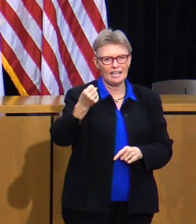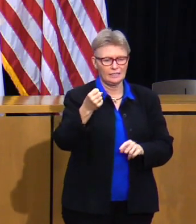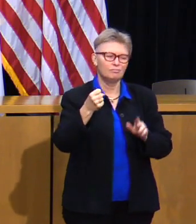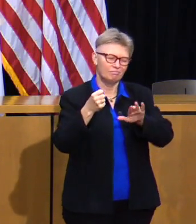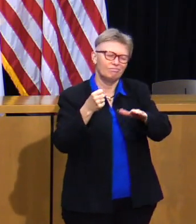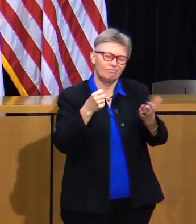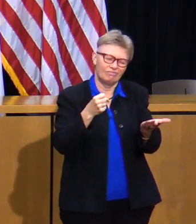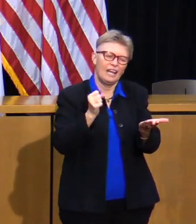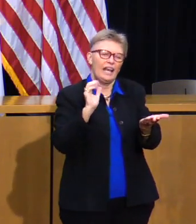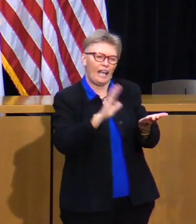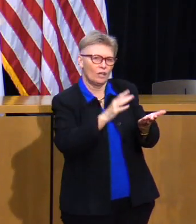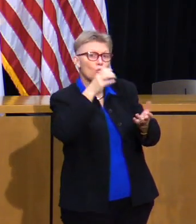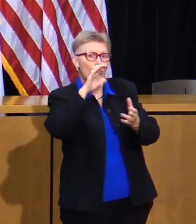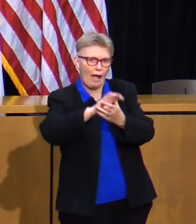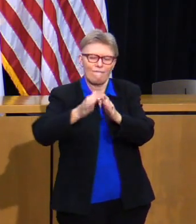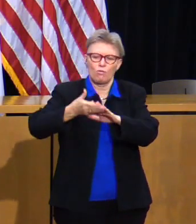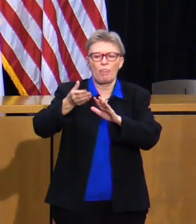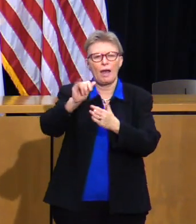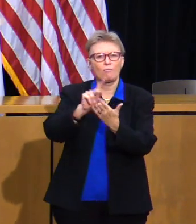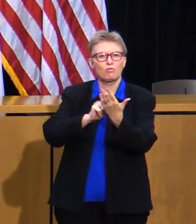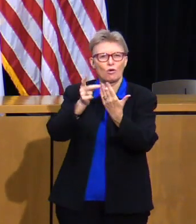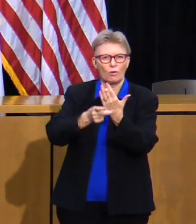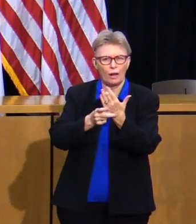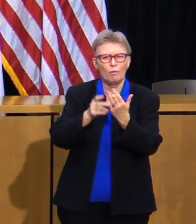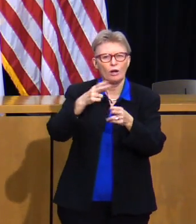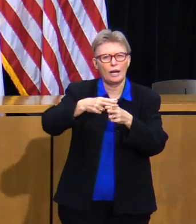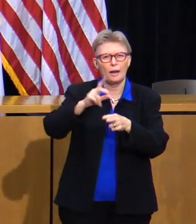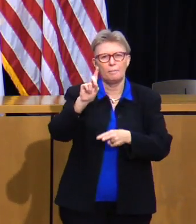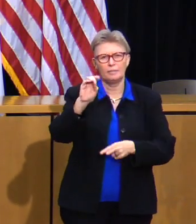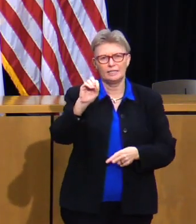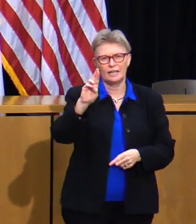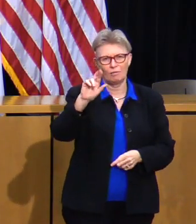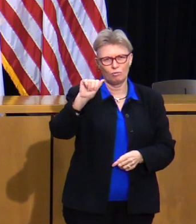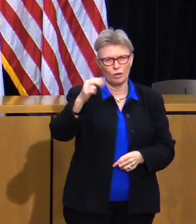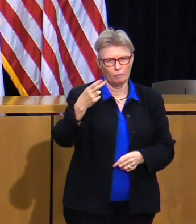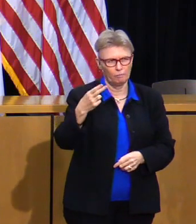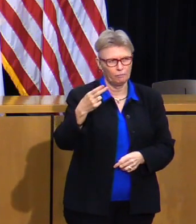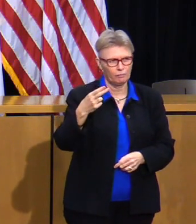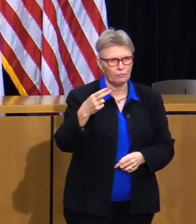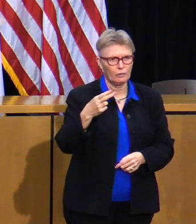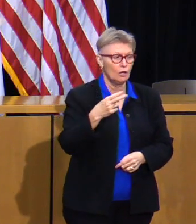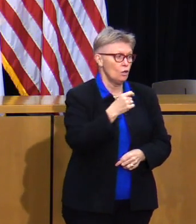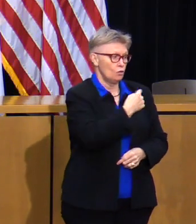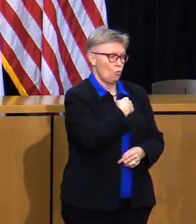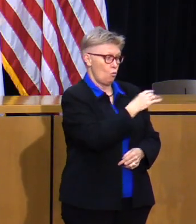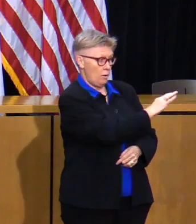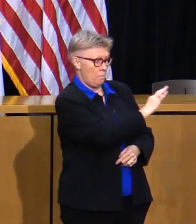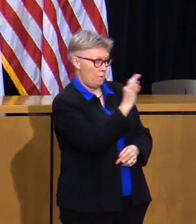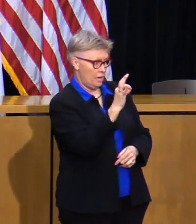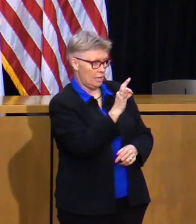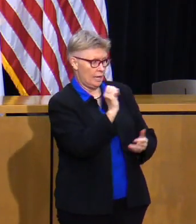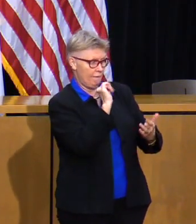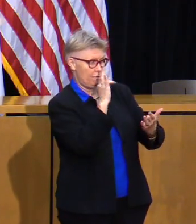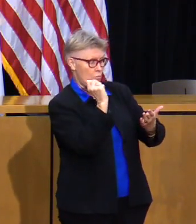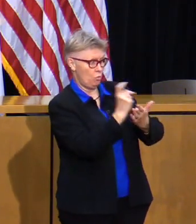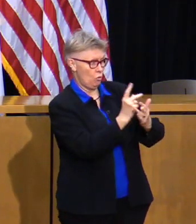Ramirez. If confirmed by the Governor's Council, she'll be the first Latina to serve on the Massachusetts highest